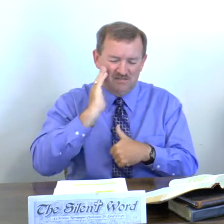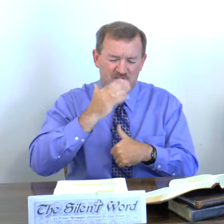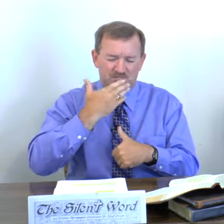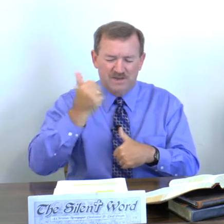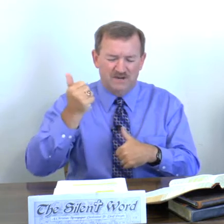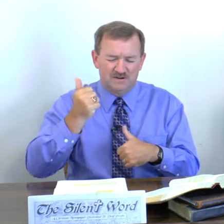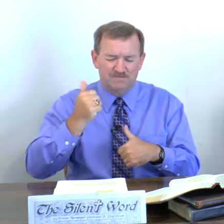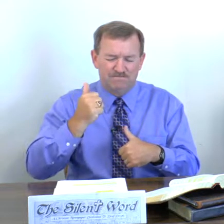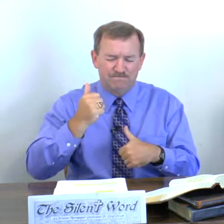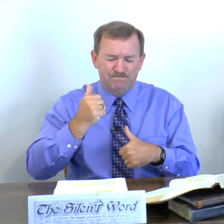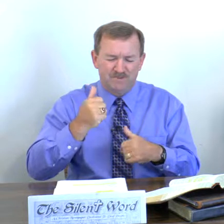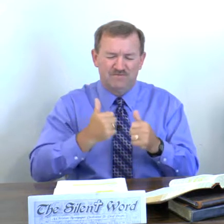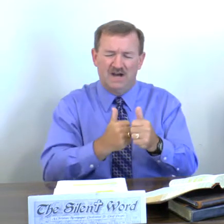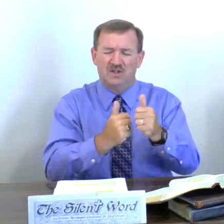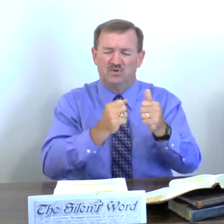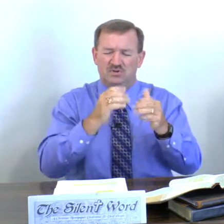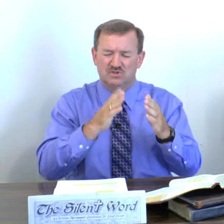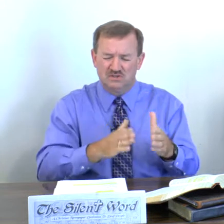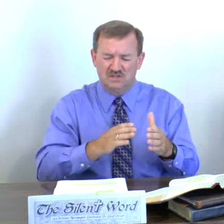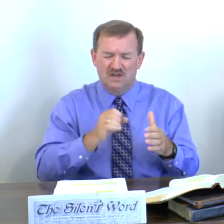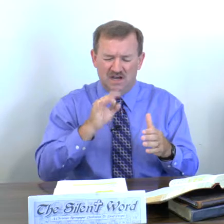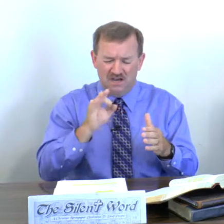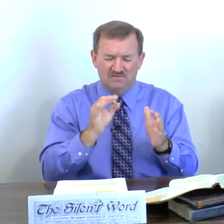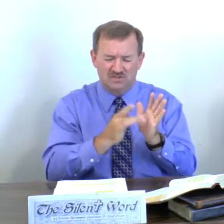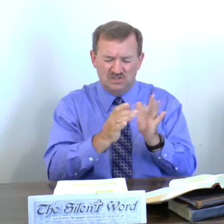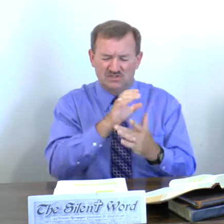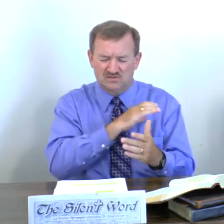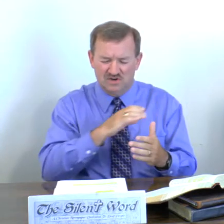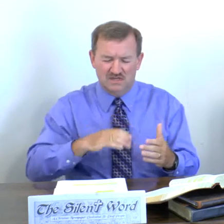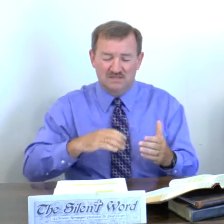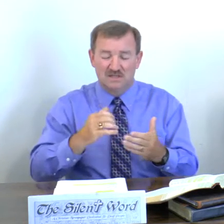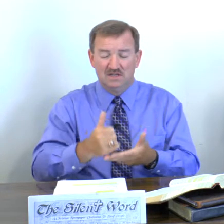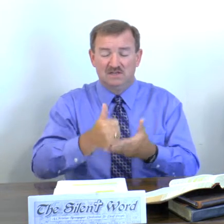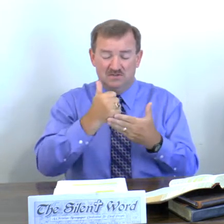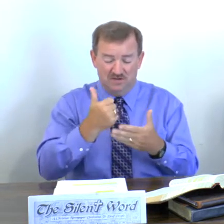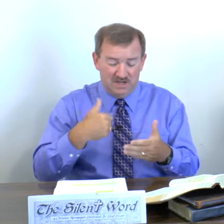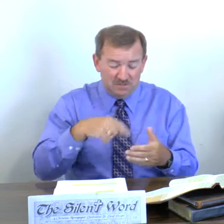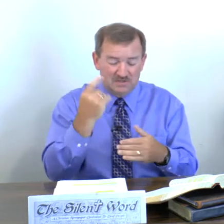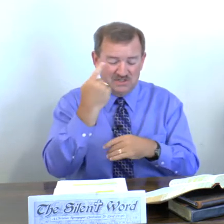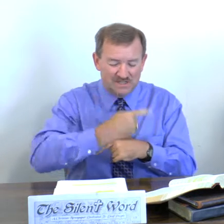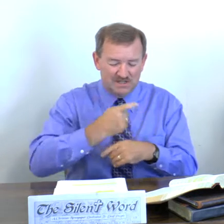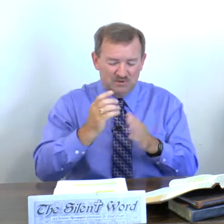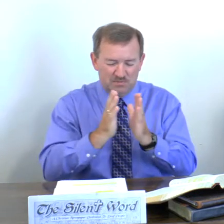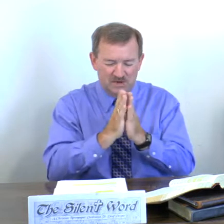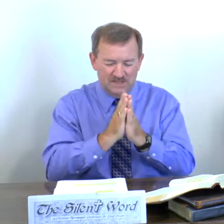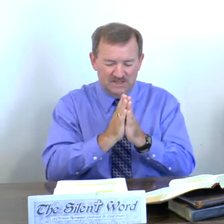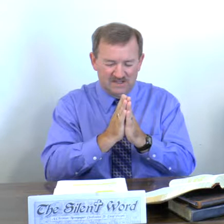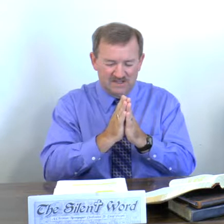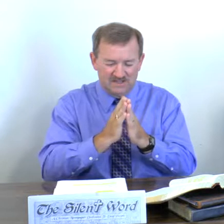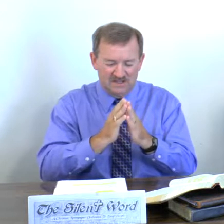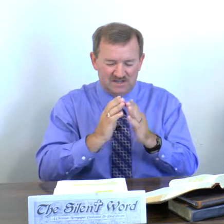be better followers of Jesus Christ. So help us today, we pray,